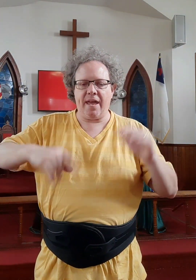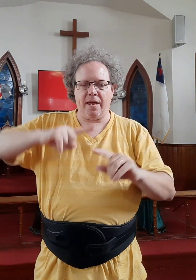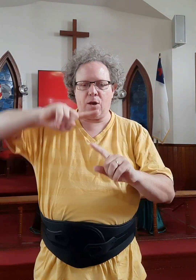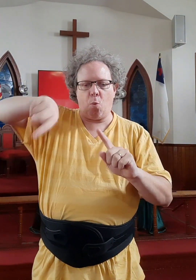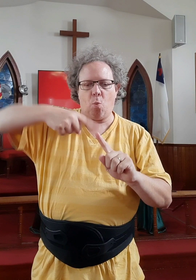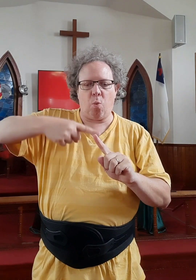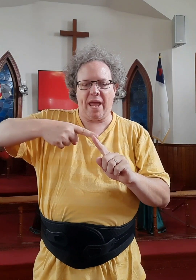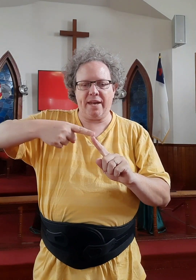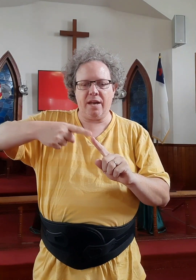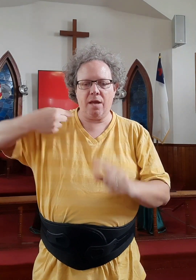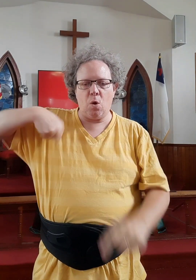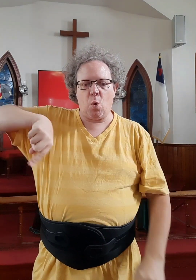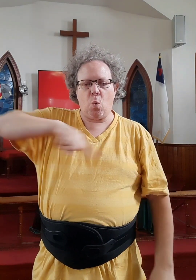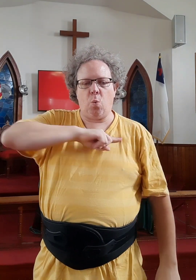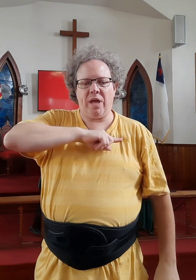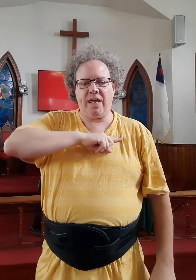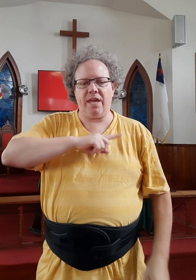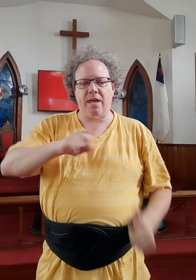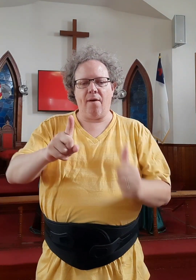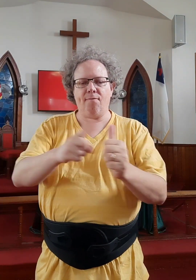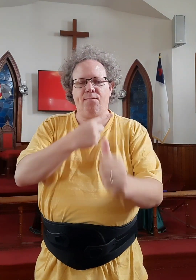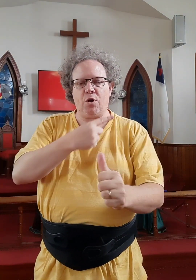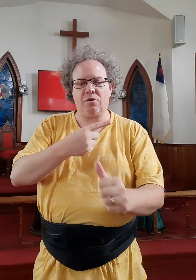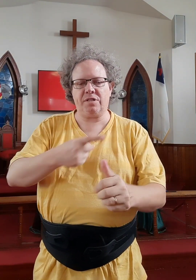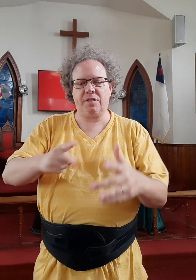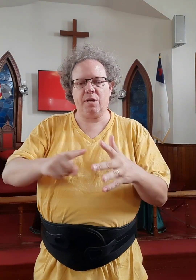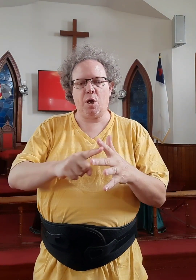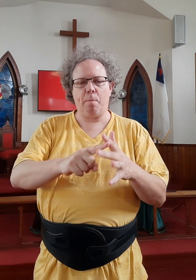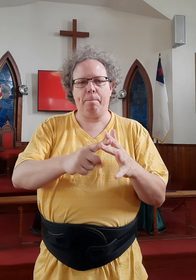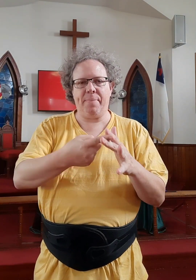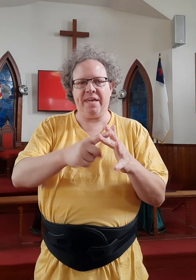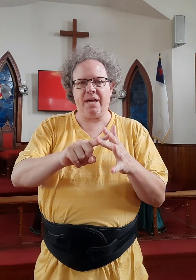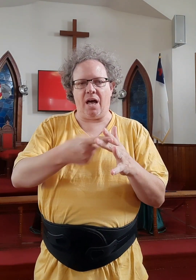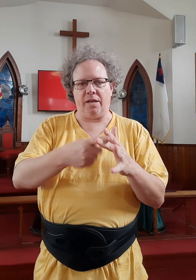than when we first begun.